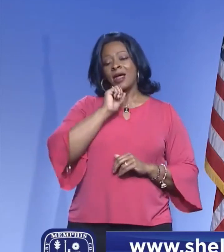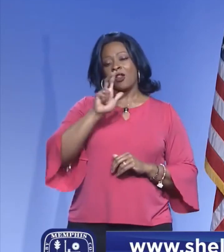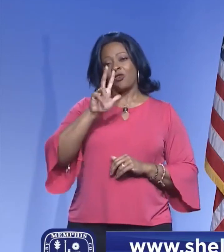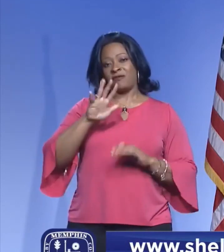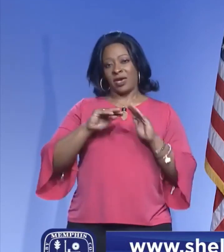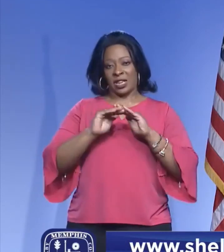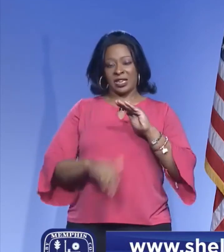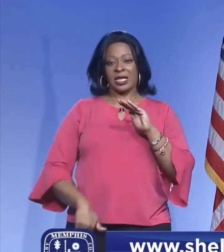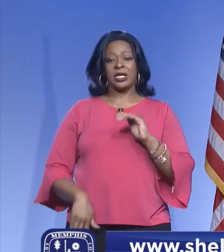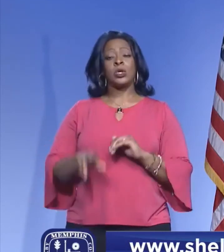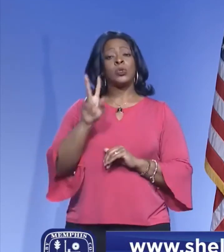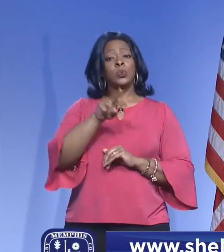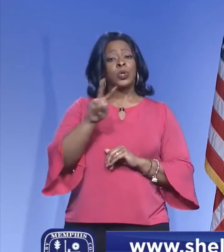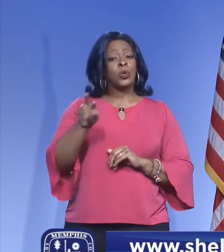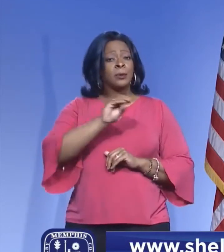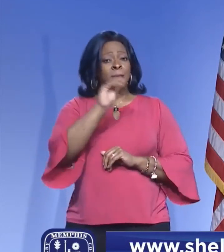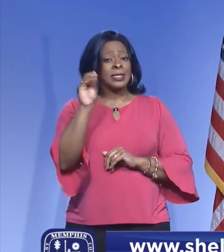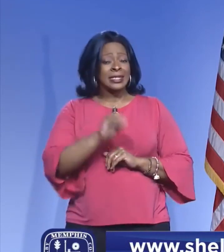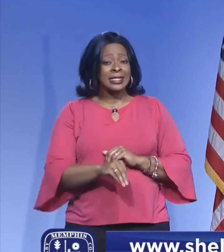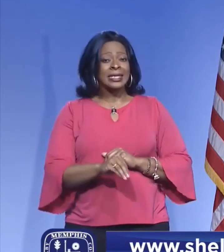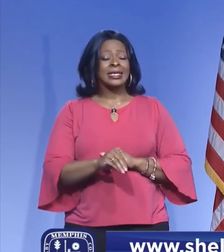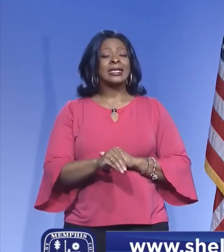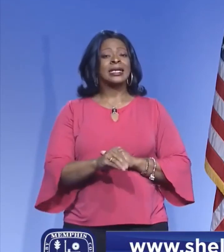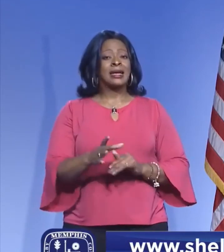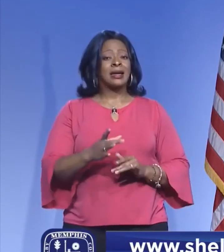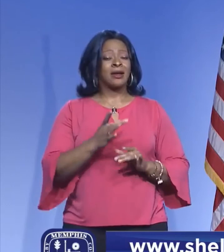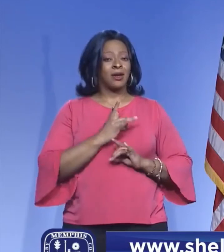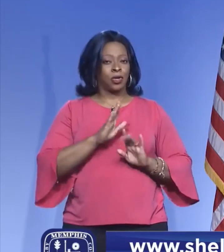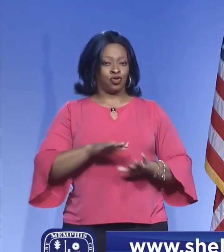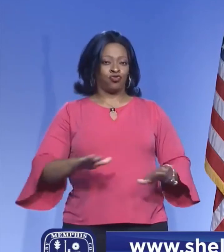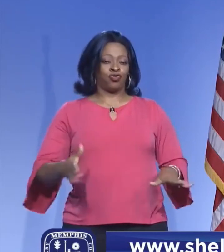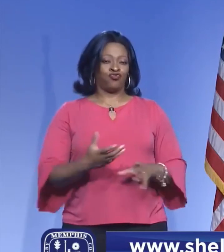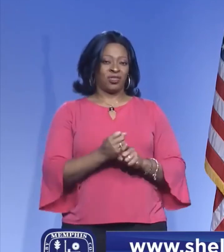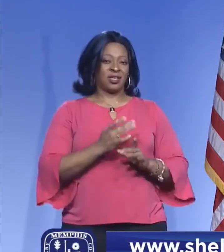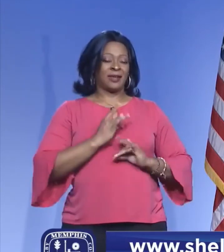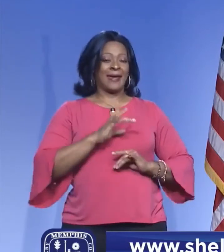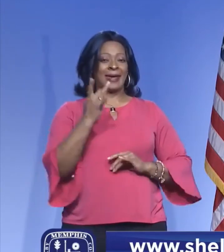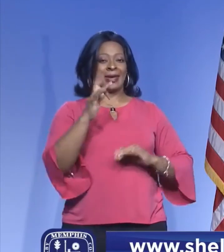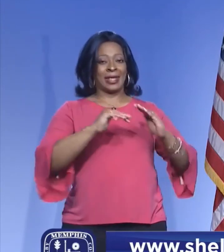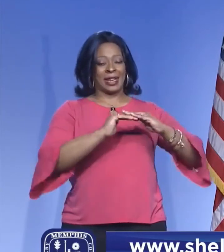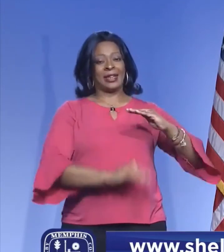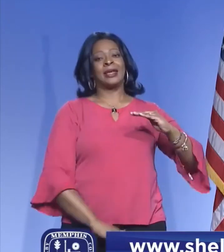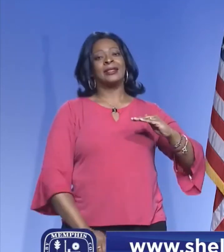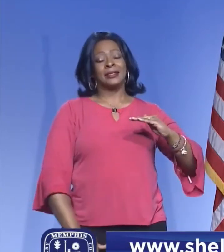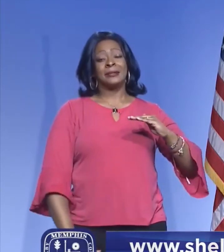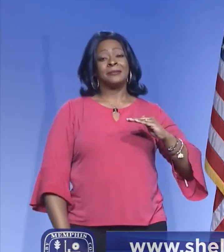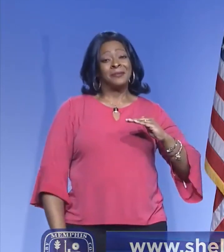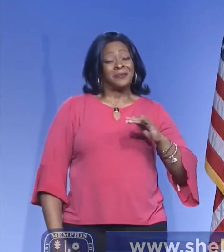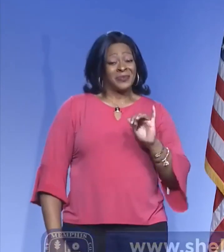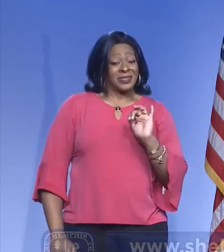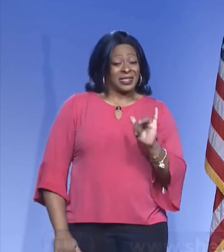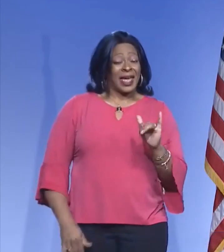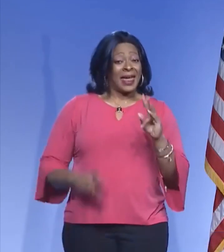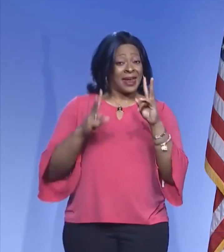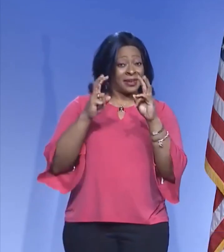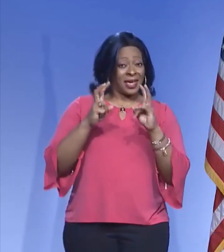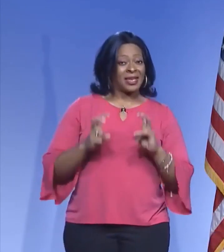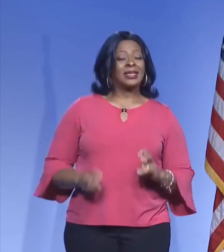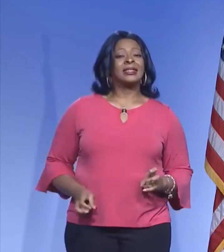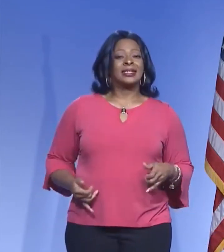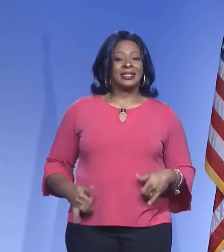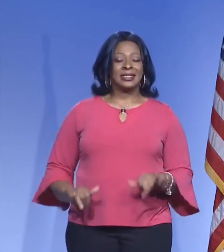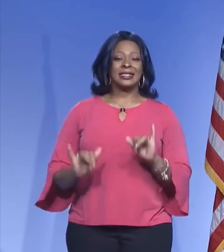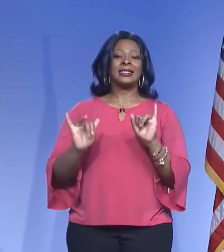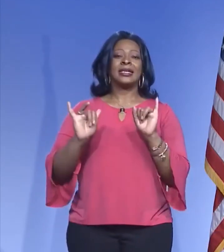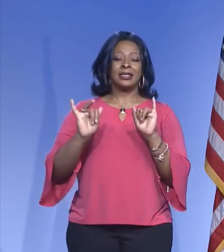age. 22% of them were in children less than 18 years old. So that analysis is being